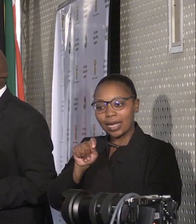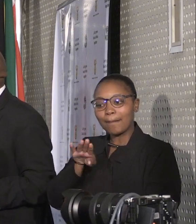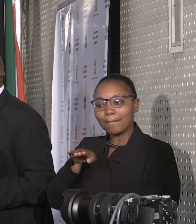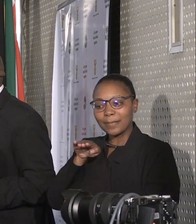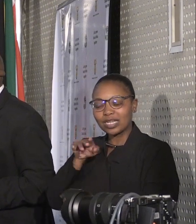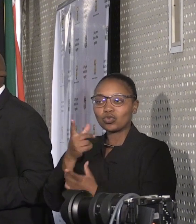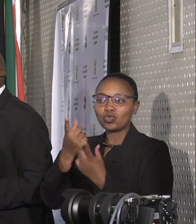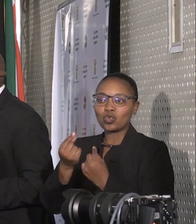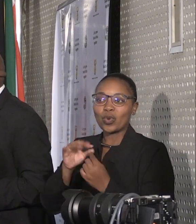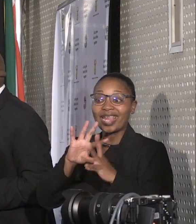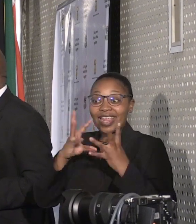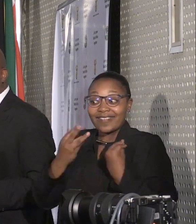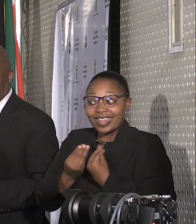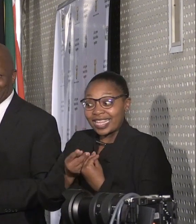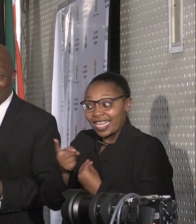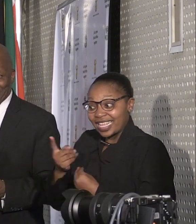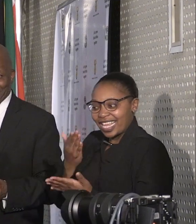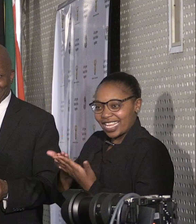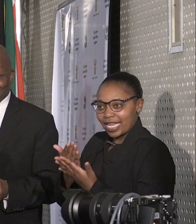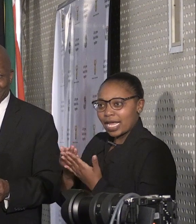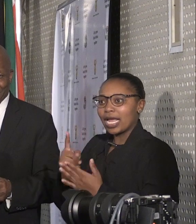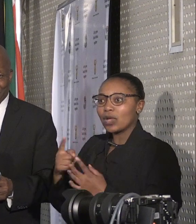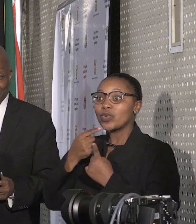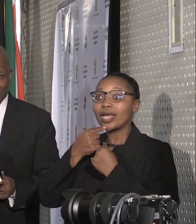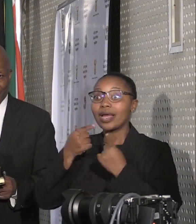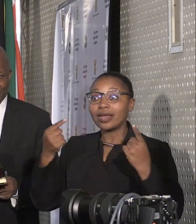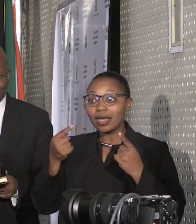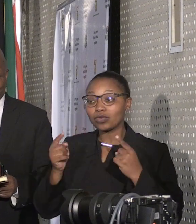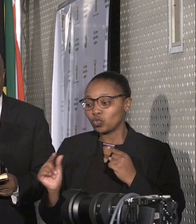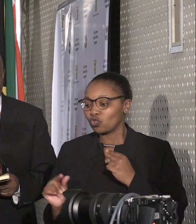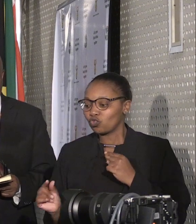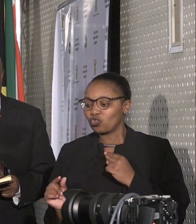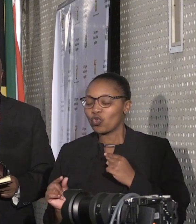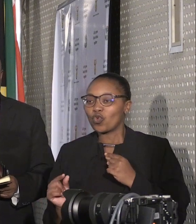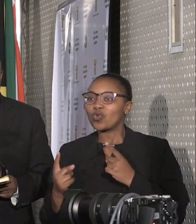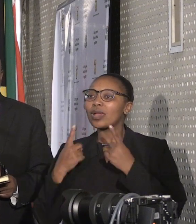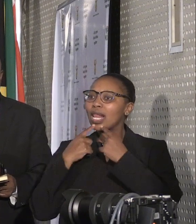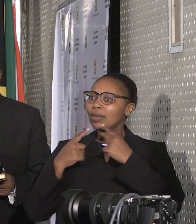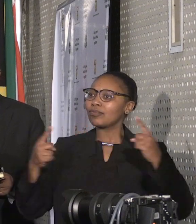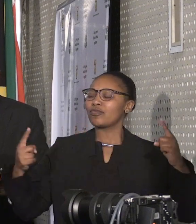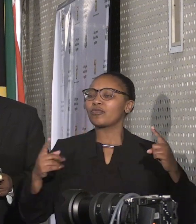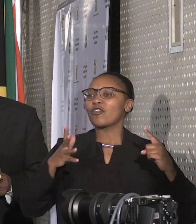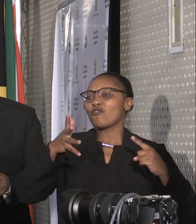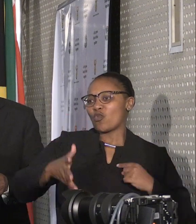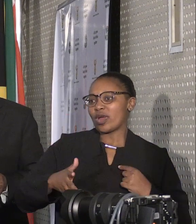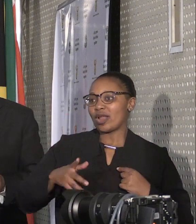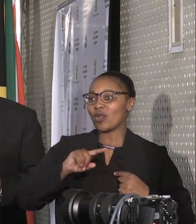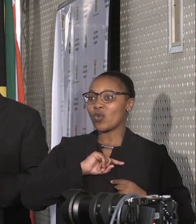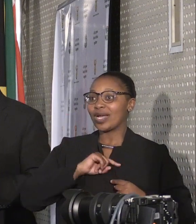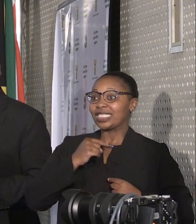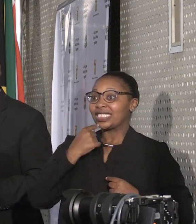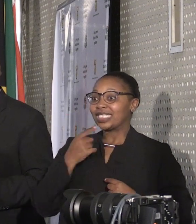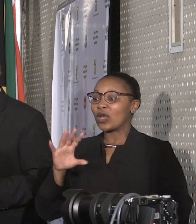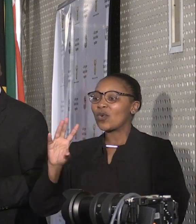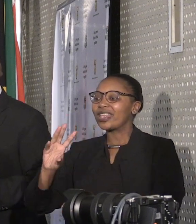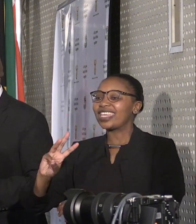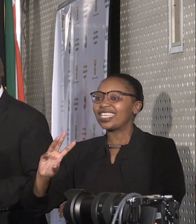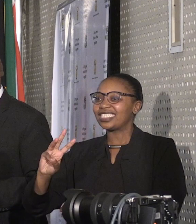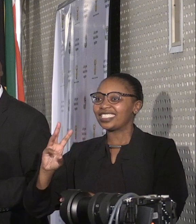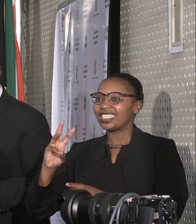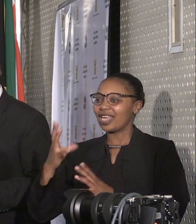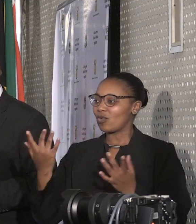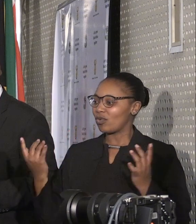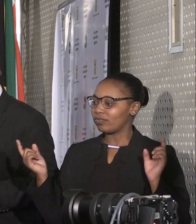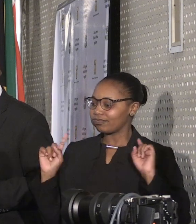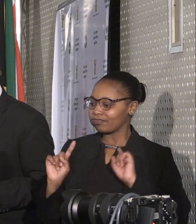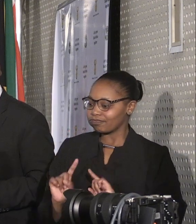we will be briefing you if you check the statement. By the way, I like if you check the statement, it says, on Thursday, we will be talking to you.